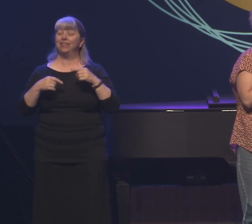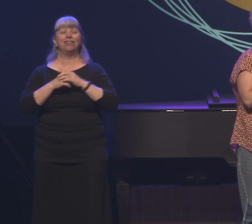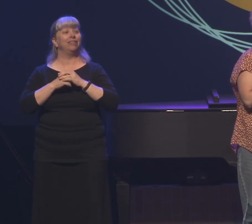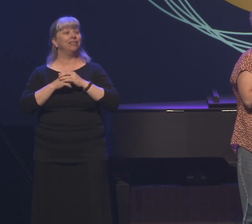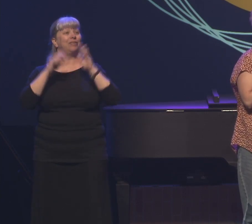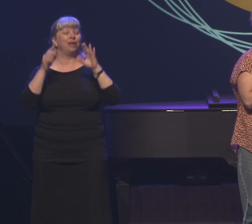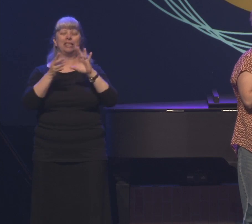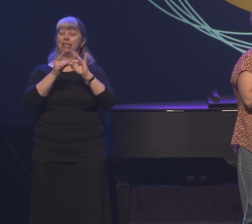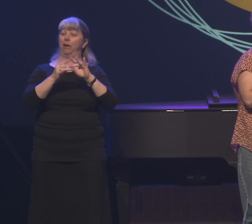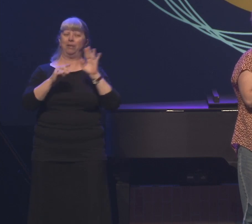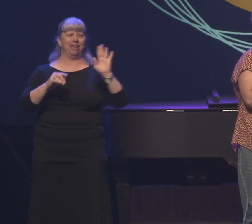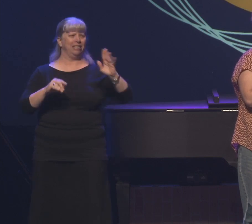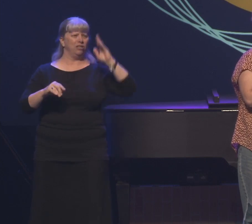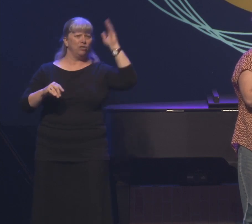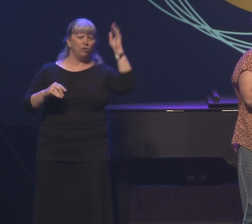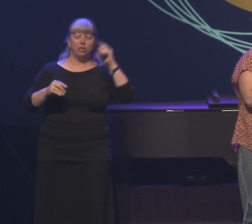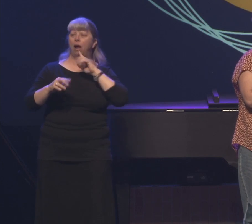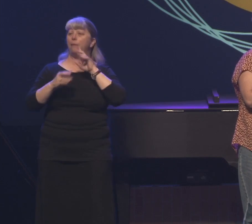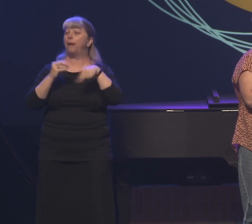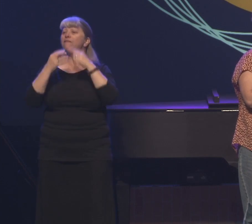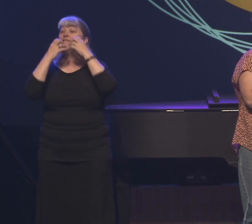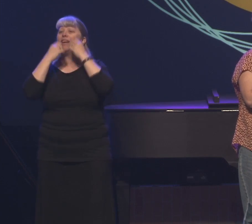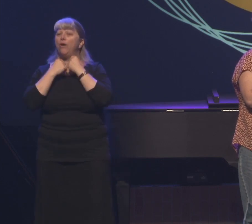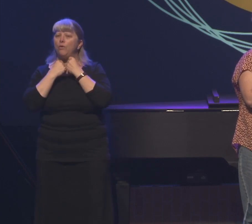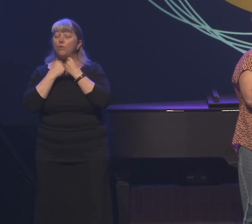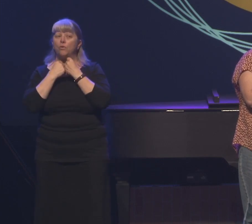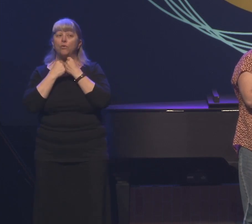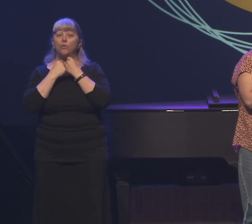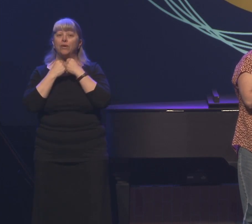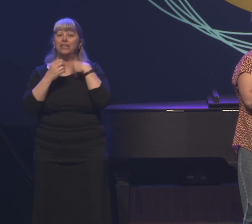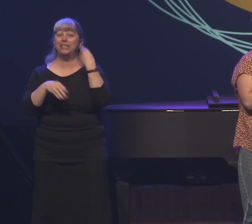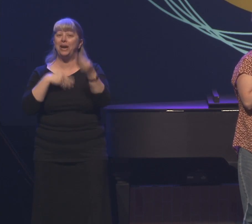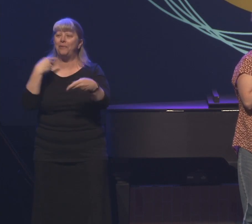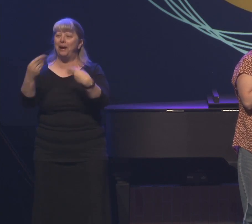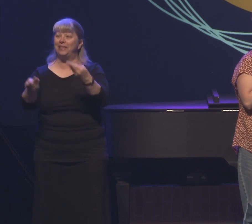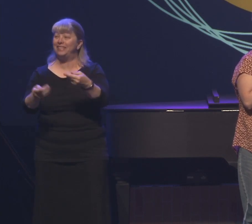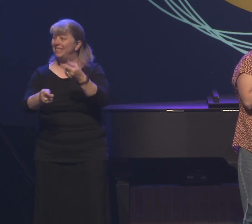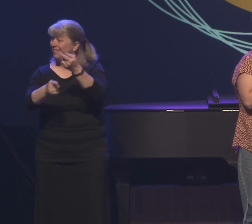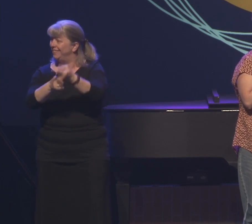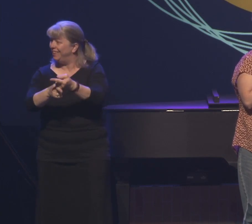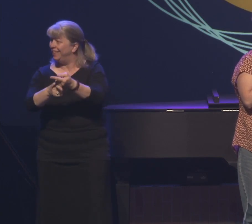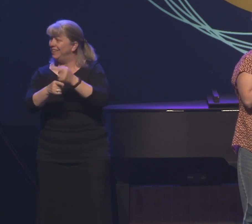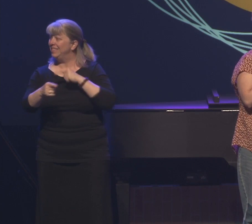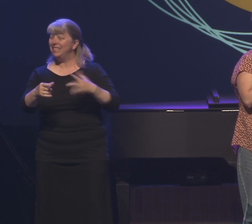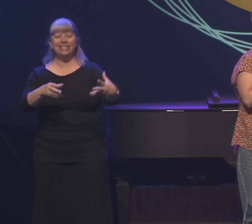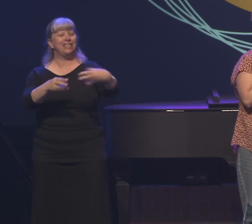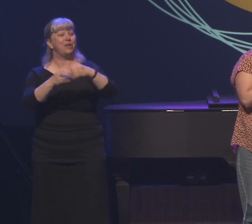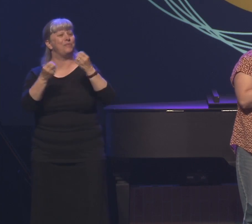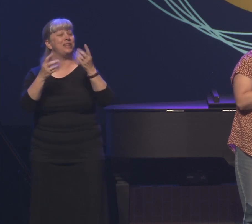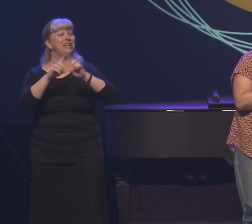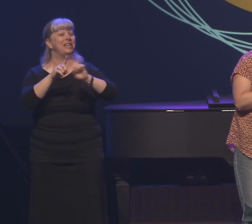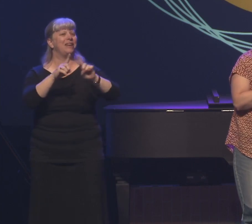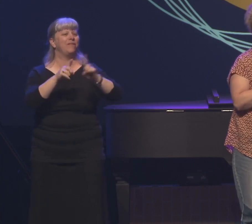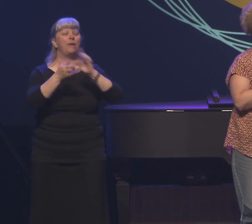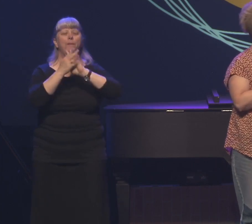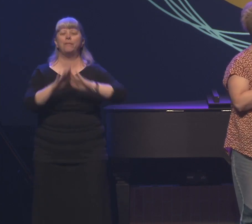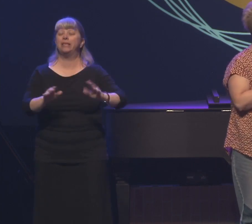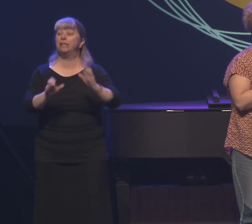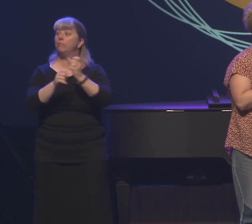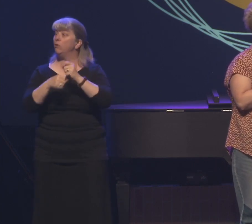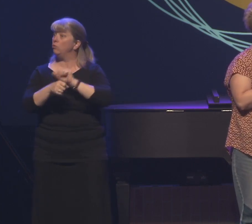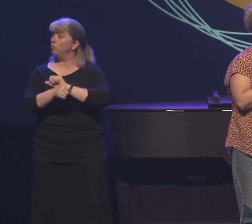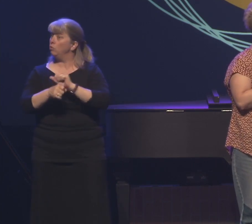great. He's going to talk about the value of generosity. That's right. That's right. And he's engaged in all kinds of peacemaking work,